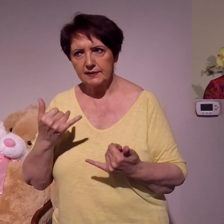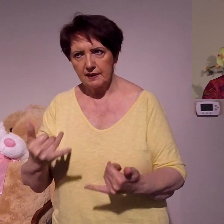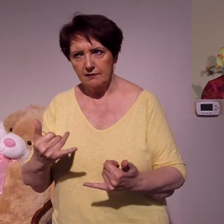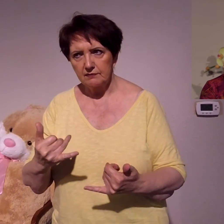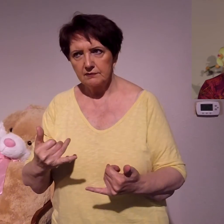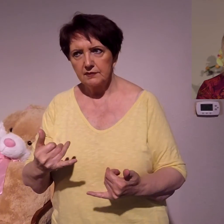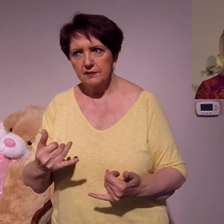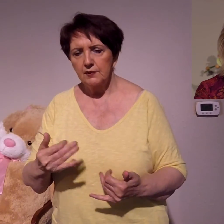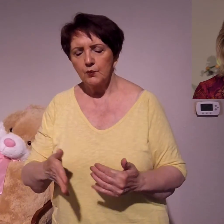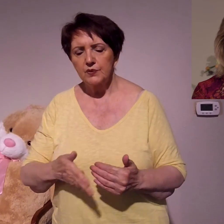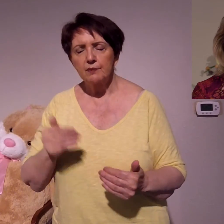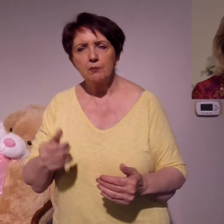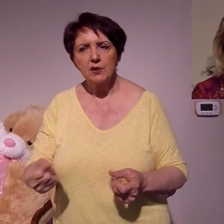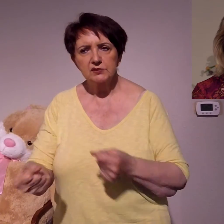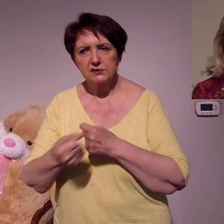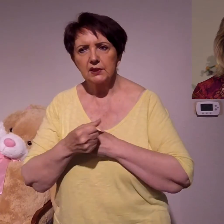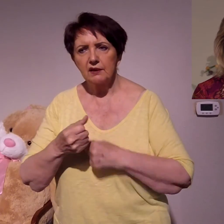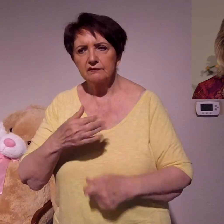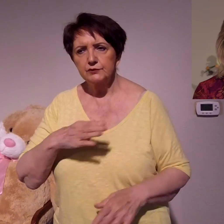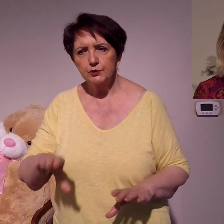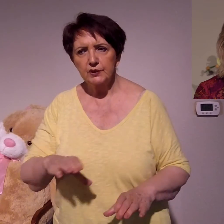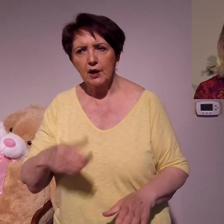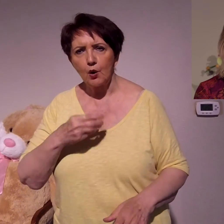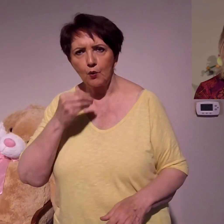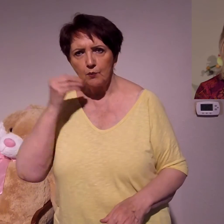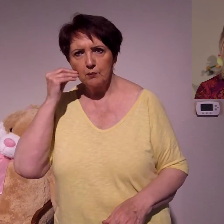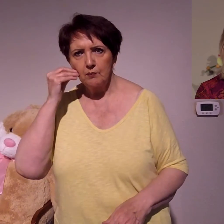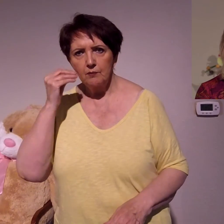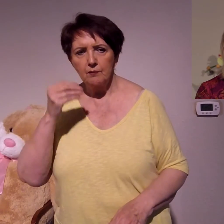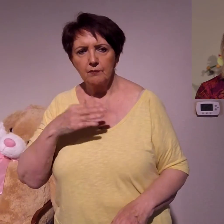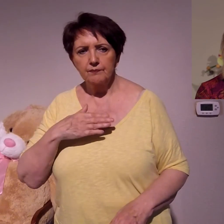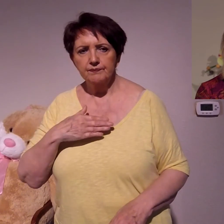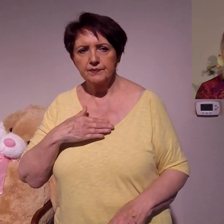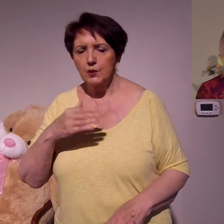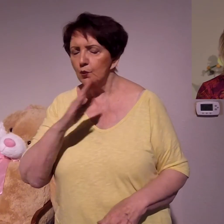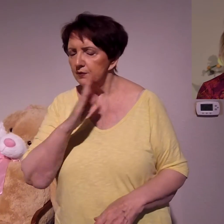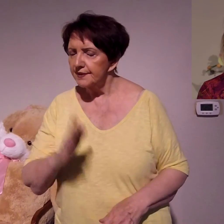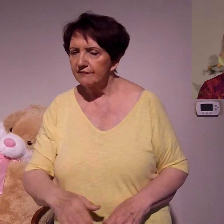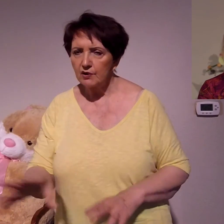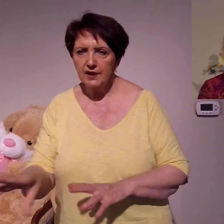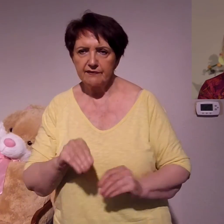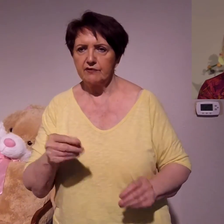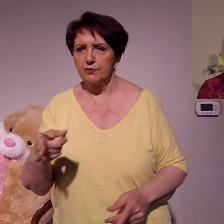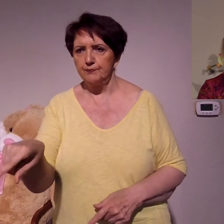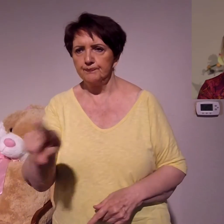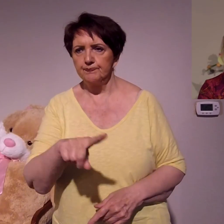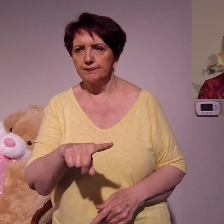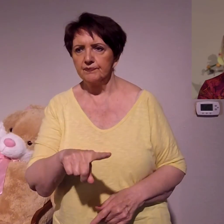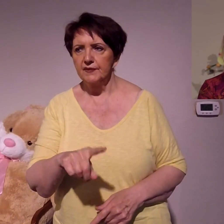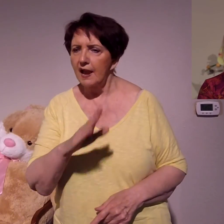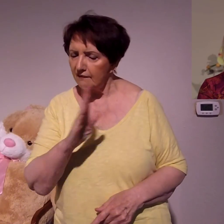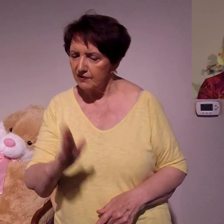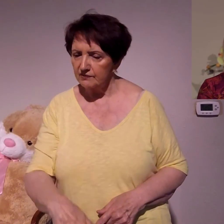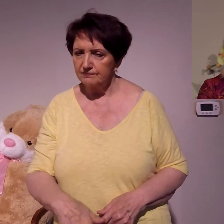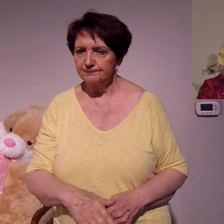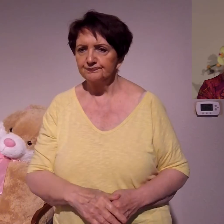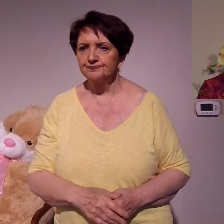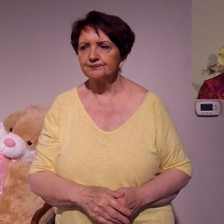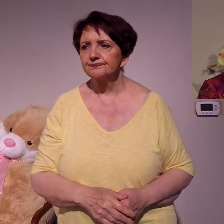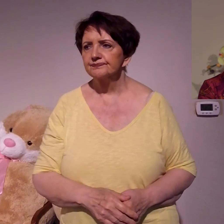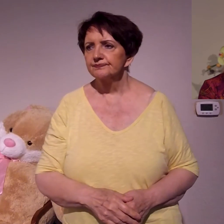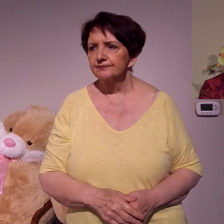without. I mean, truly, then the person moving towards you loves you, honors you,